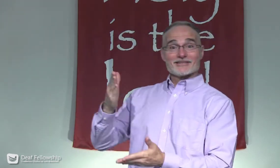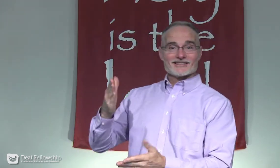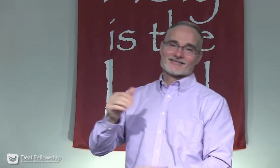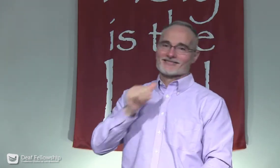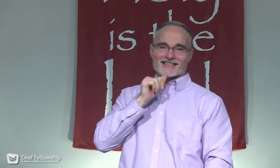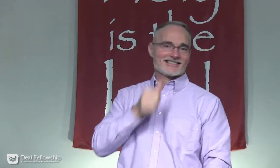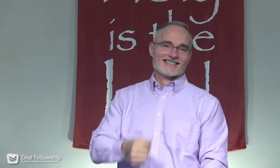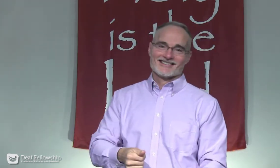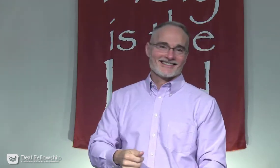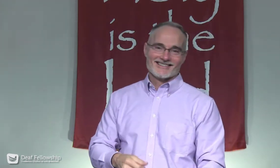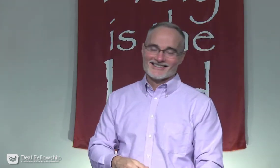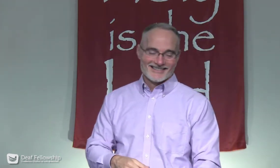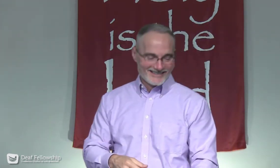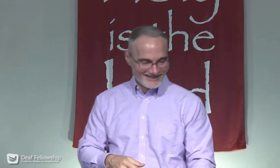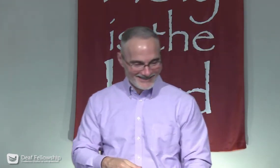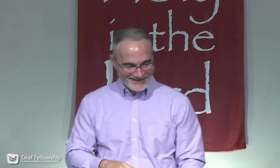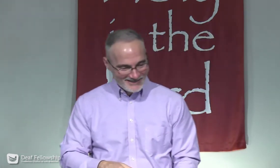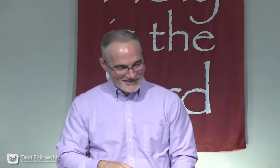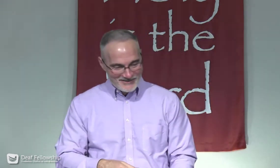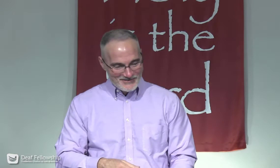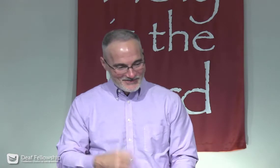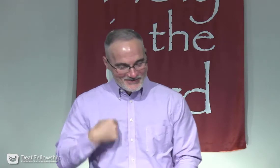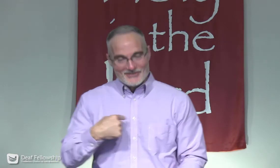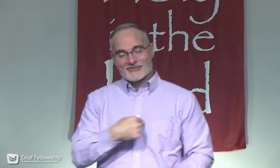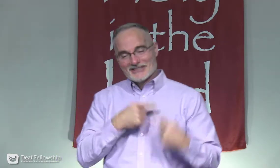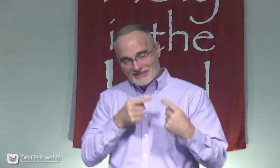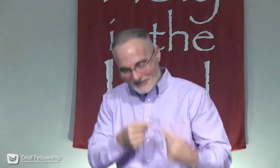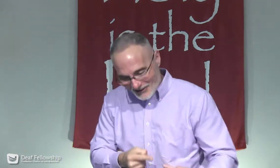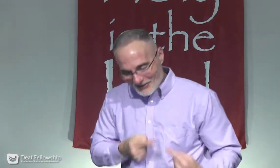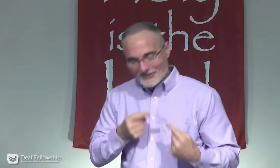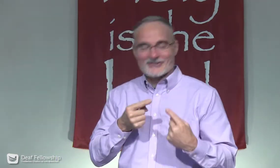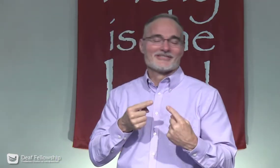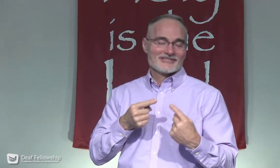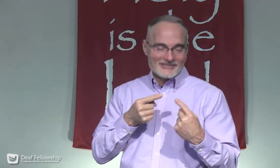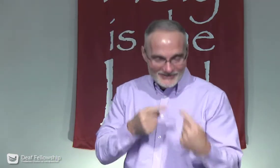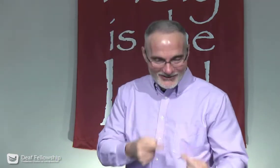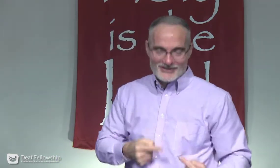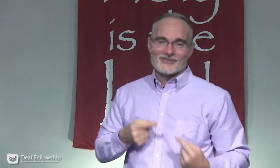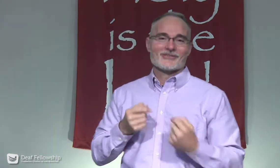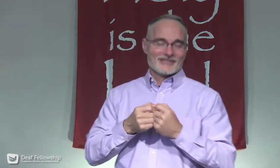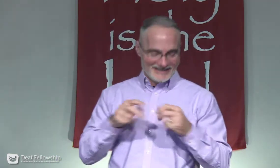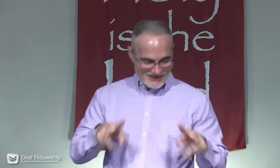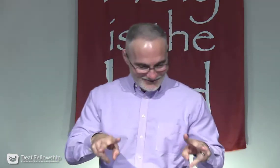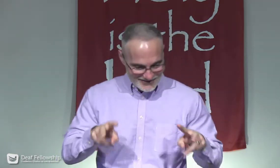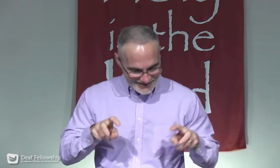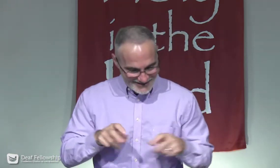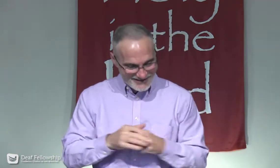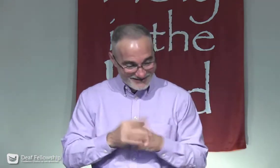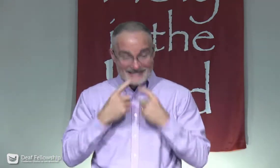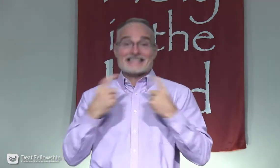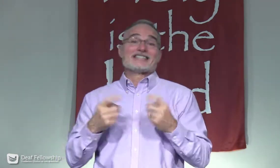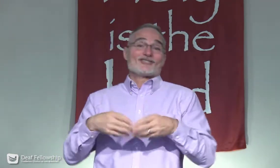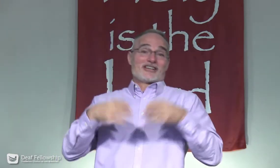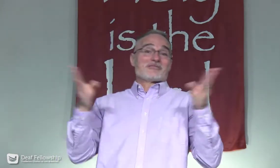that our selfishness doesn't really stop as we get older, right? We constantly battle